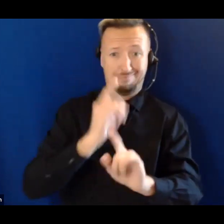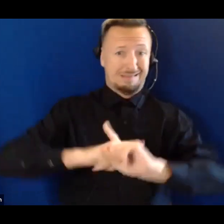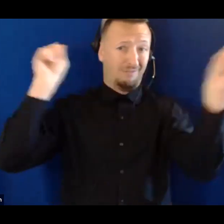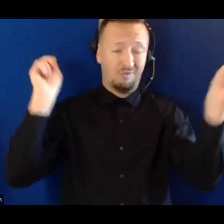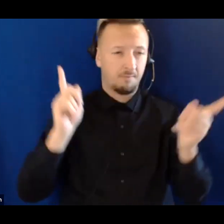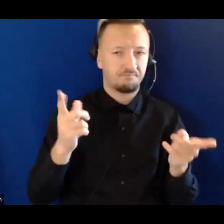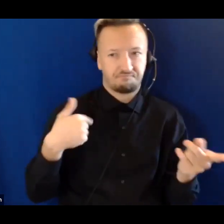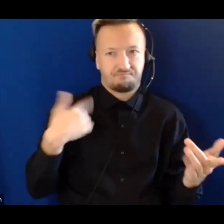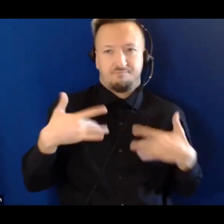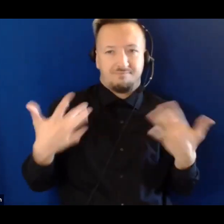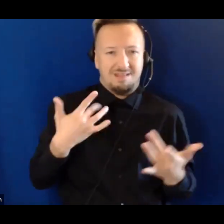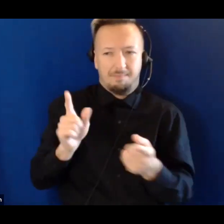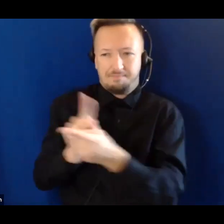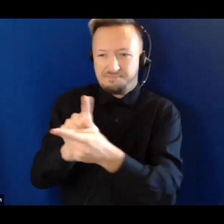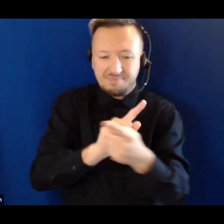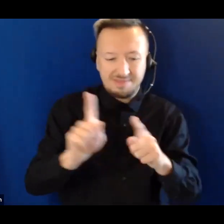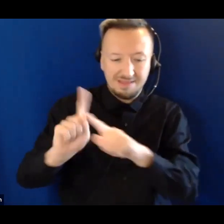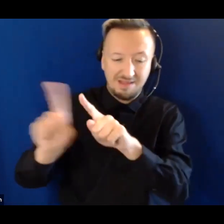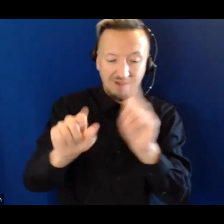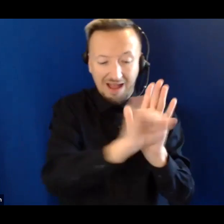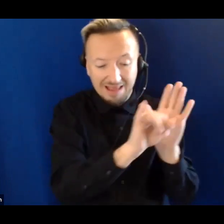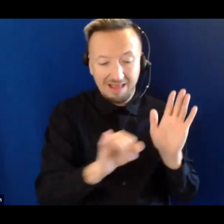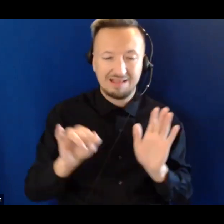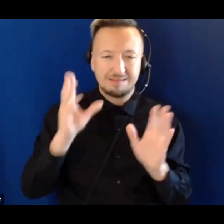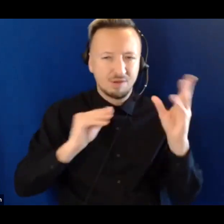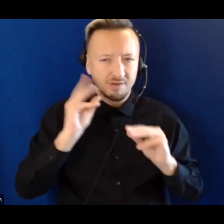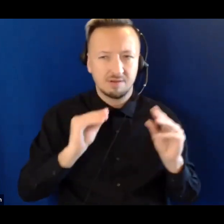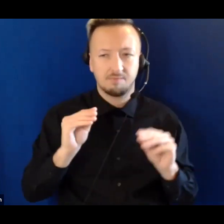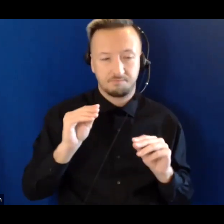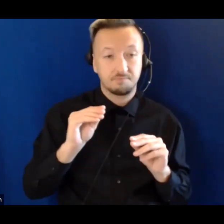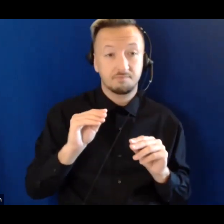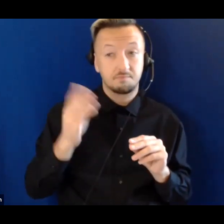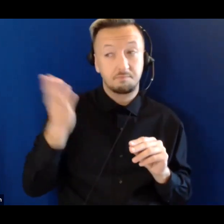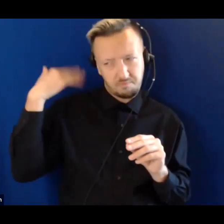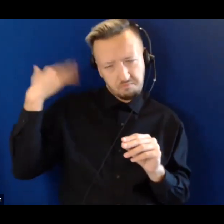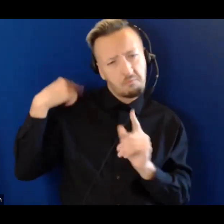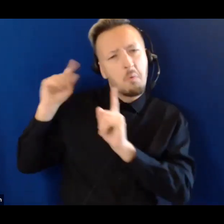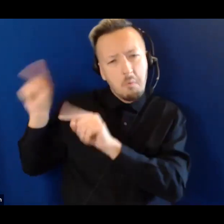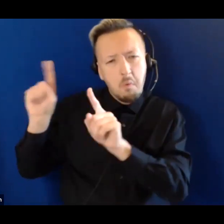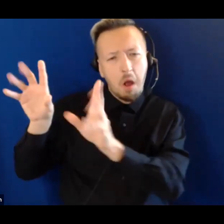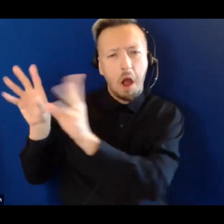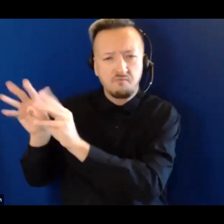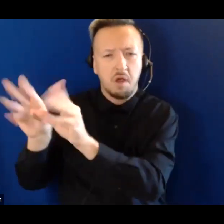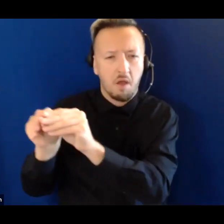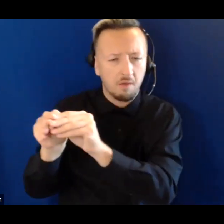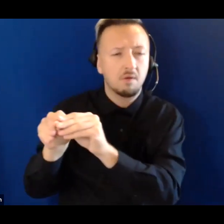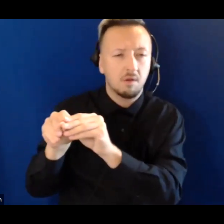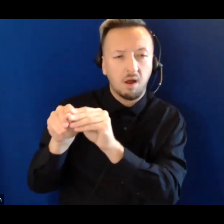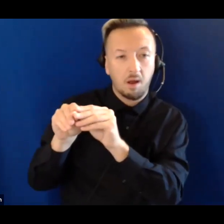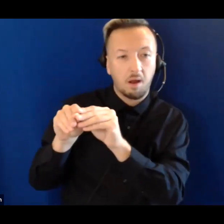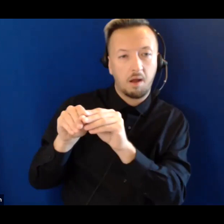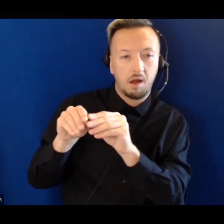new folks with different identities and different experiences in the world. And I'd been to some conferences before, and they had never been